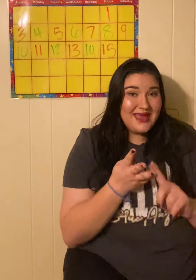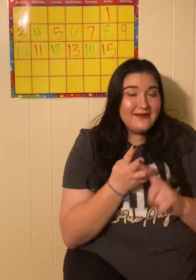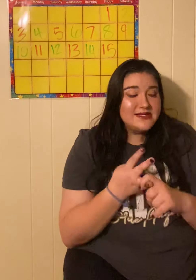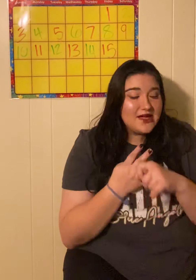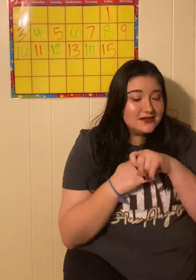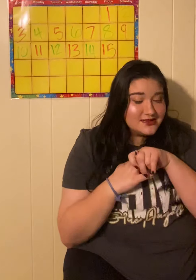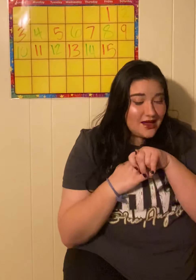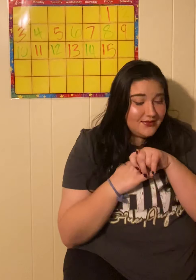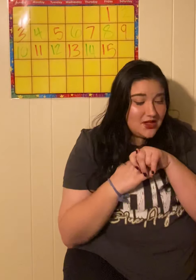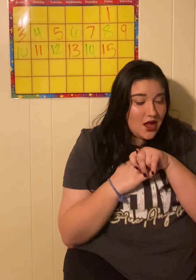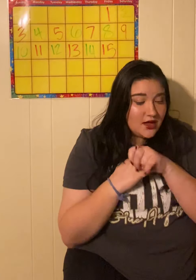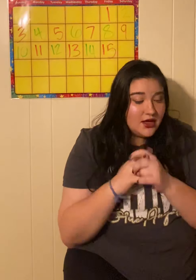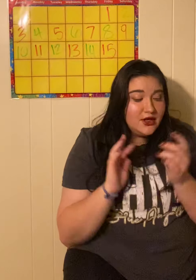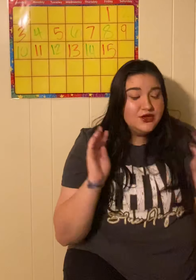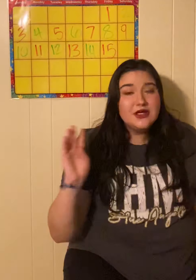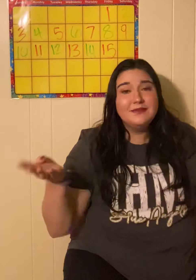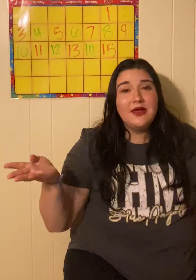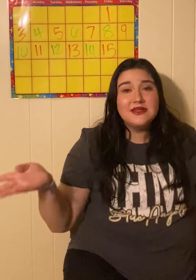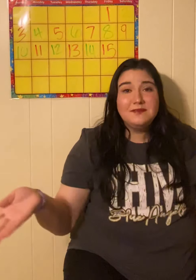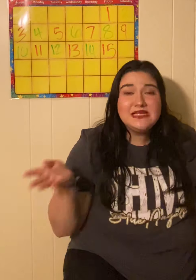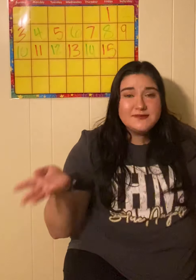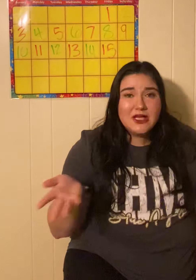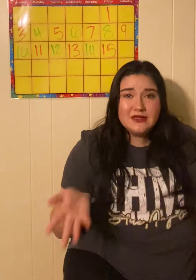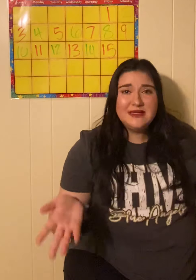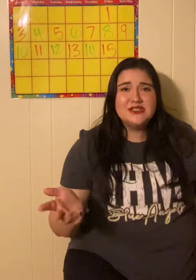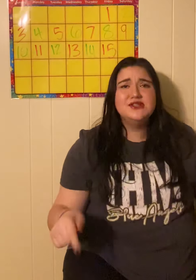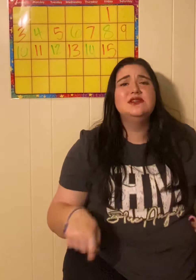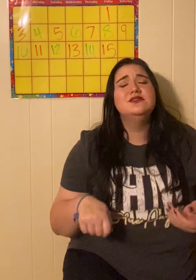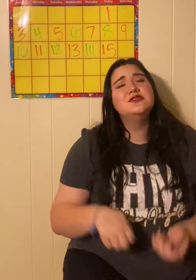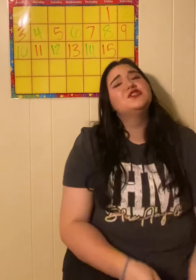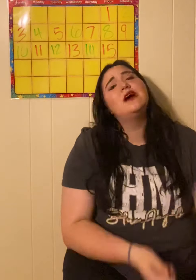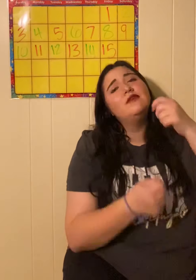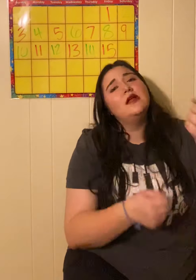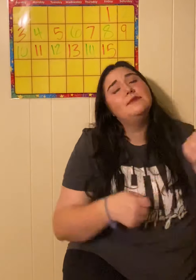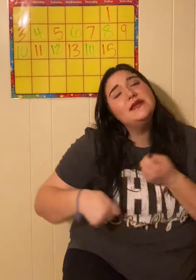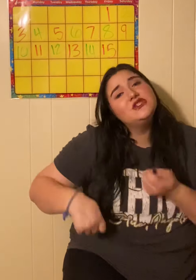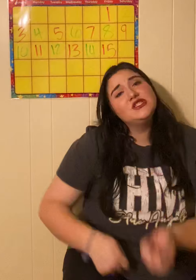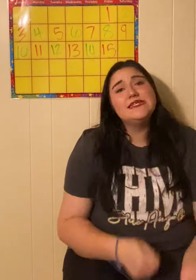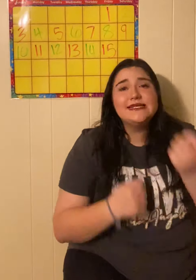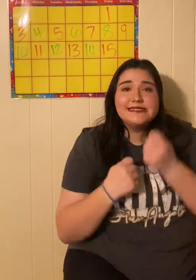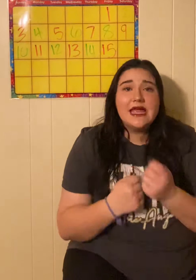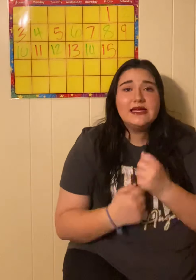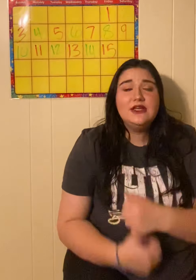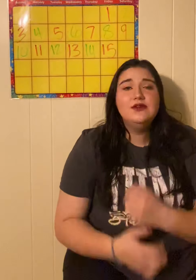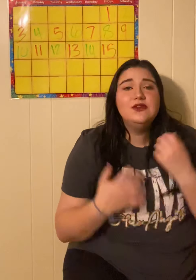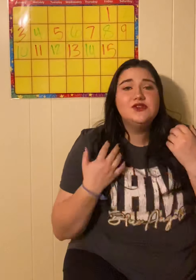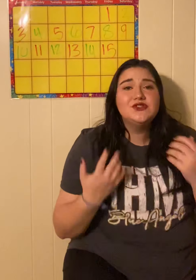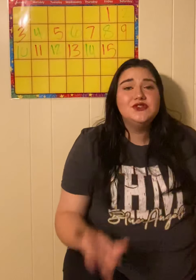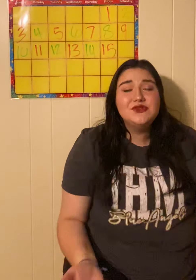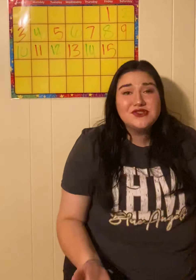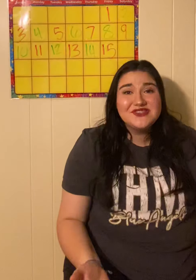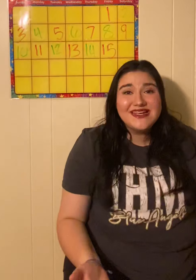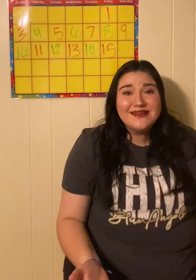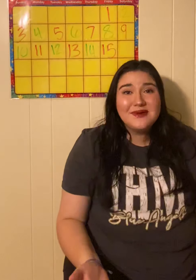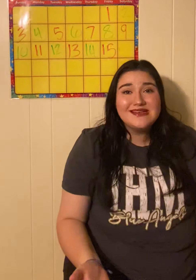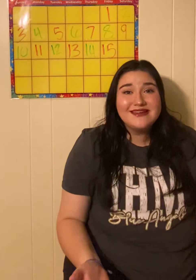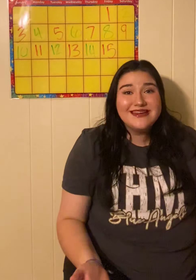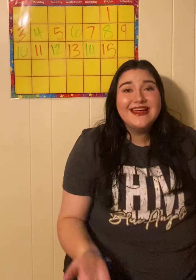Baby doll does not belong. You can play with a beach ball on the beach. You can use your shovel on the beach to dig sand, and you can use your sand bucket